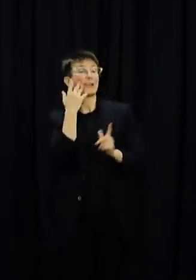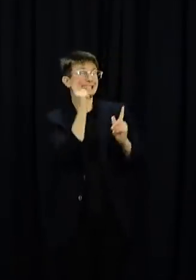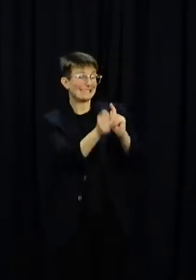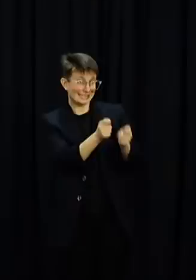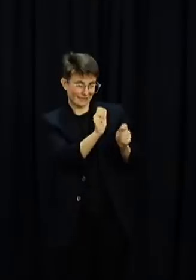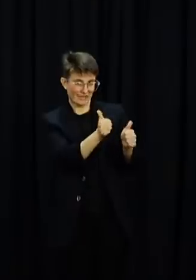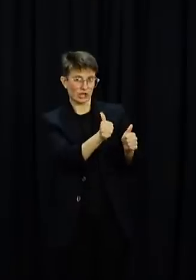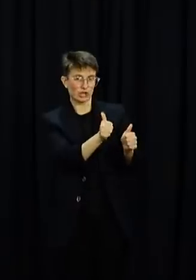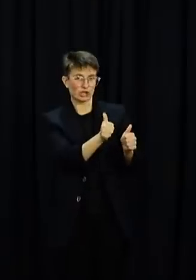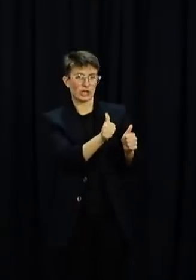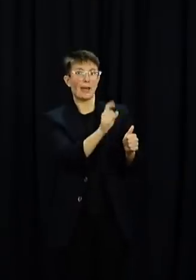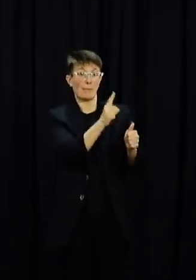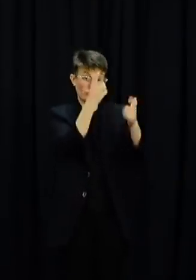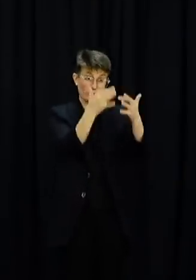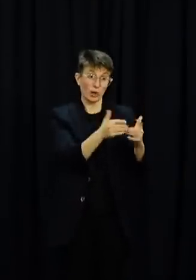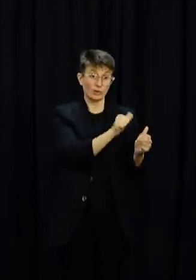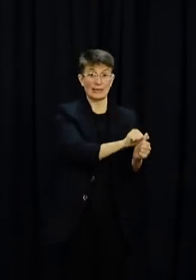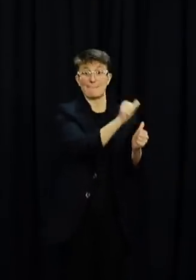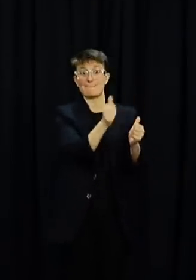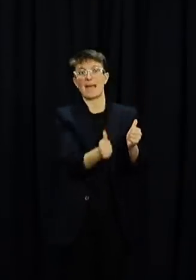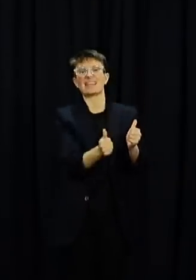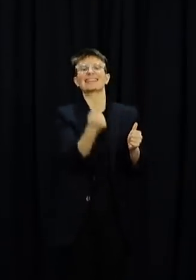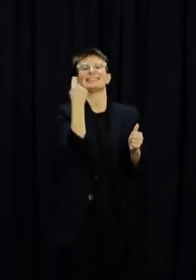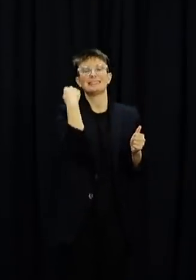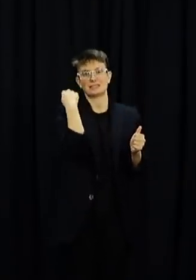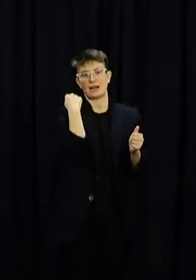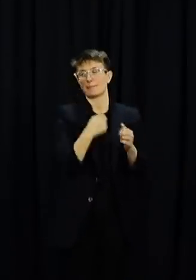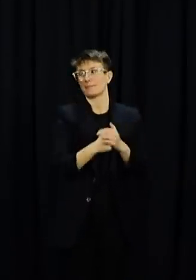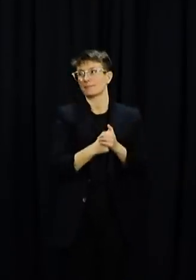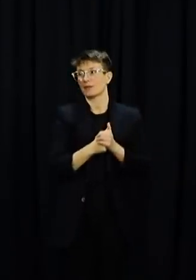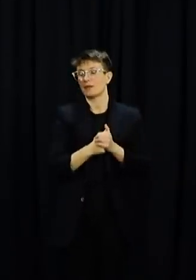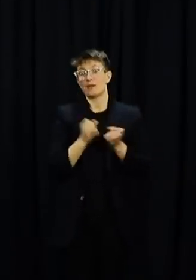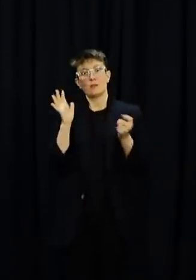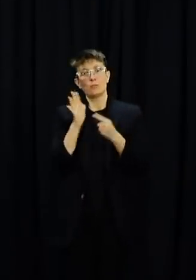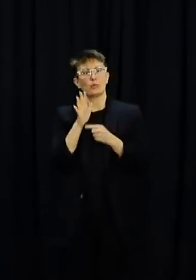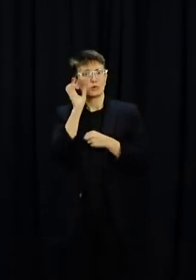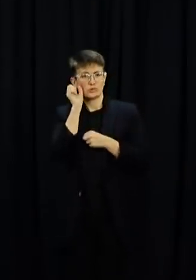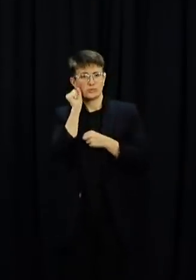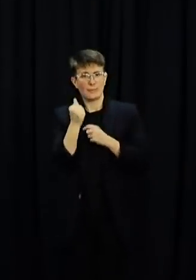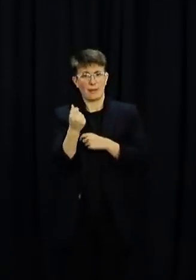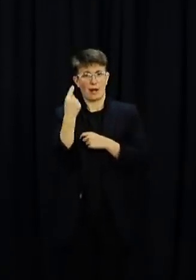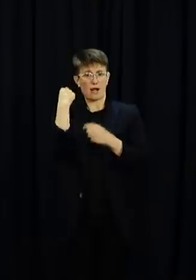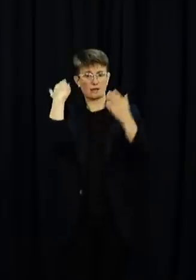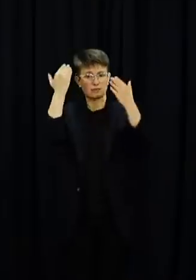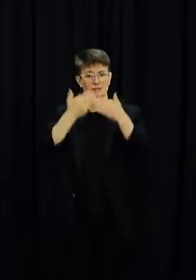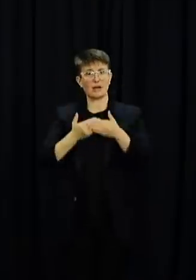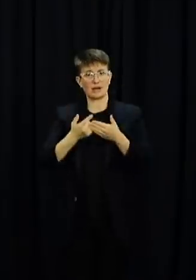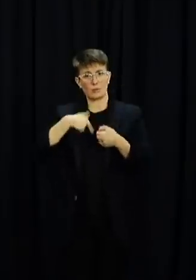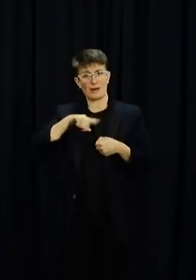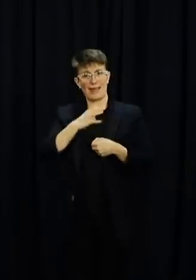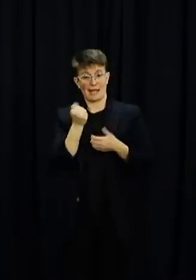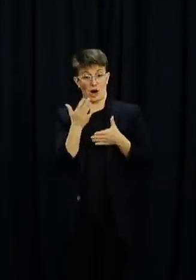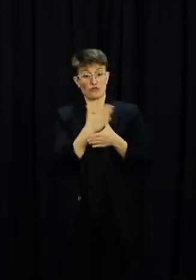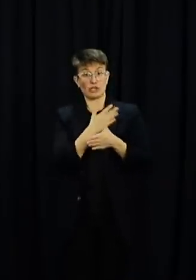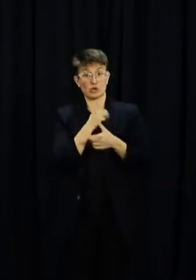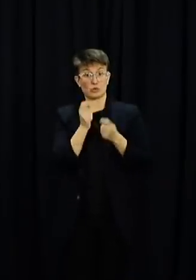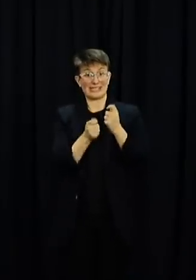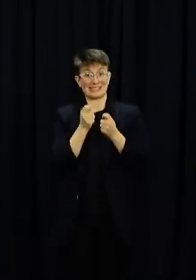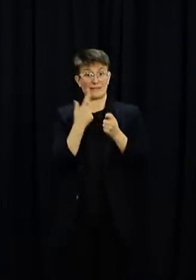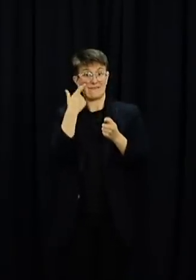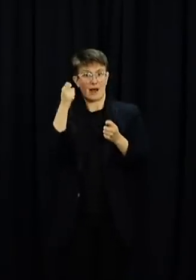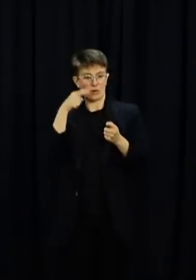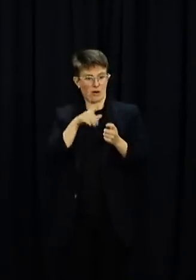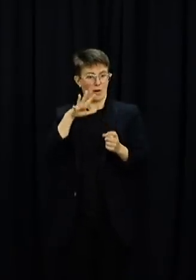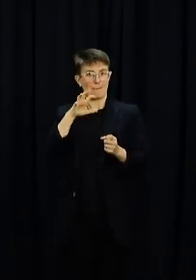I think the important thing to remember as well is that we last night were providing, we had an original test that then alerted us to test the